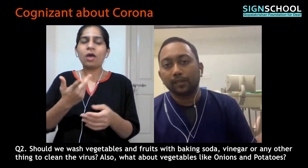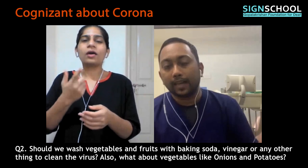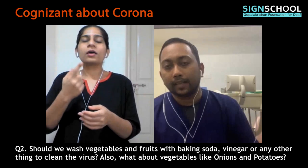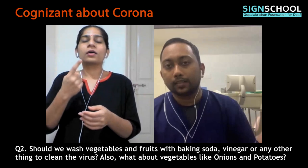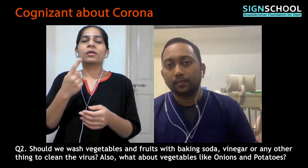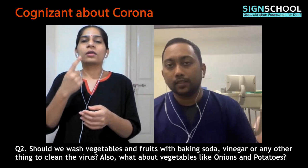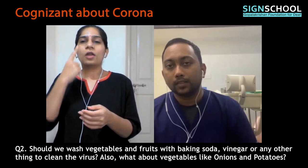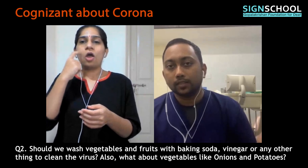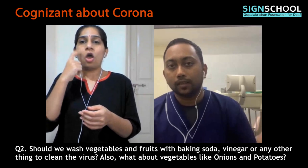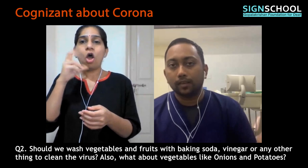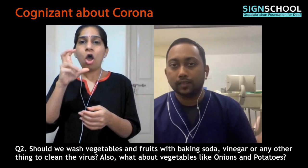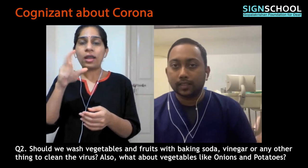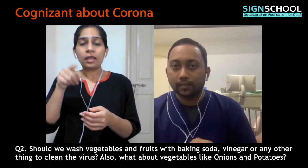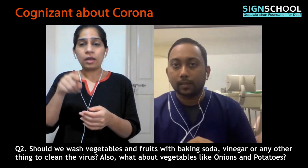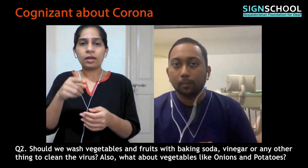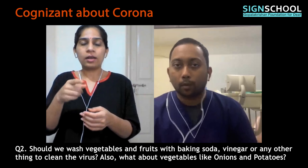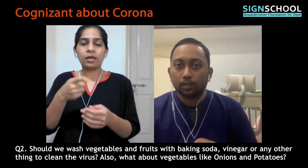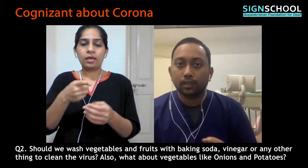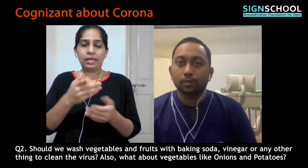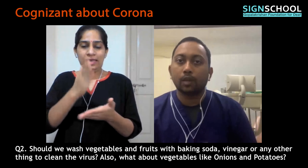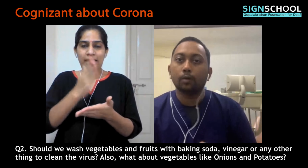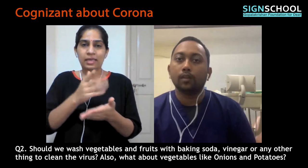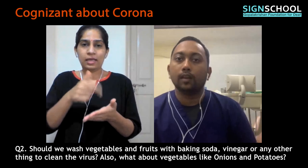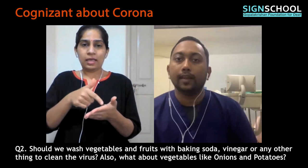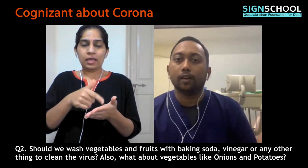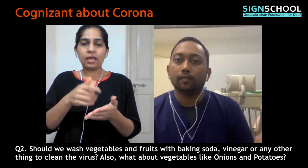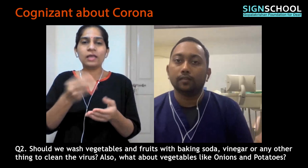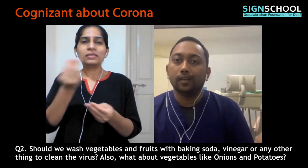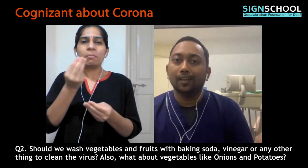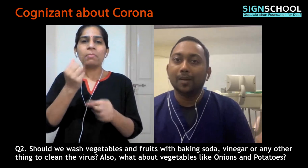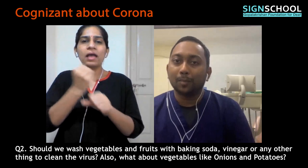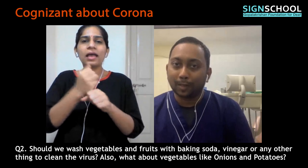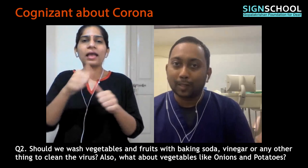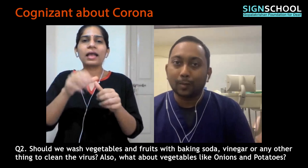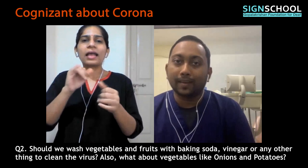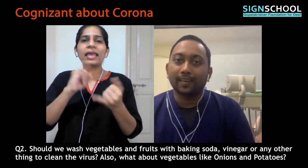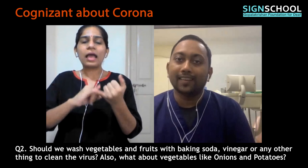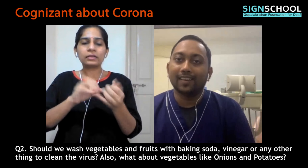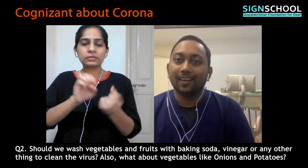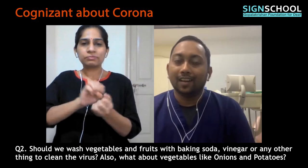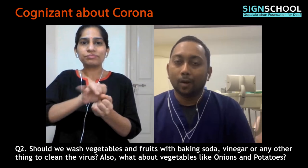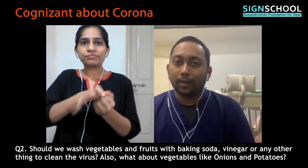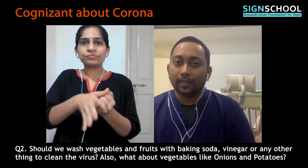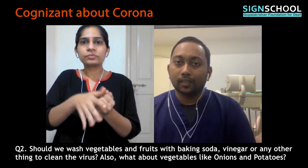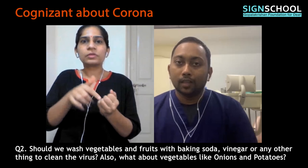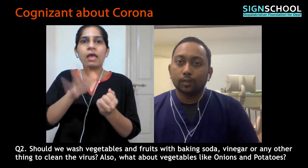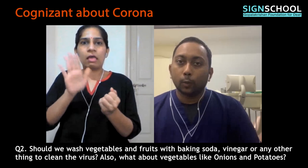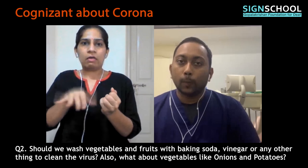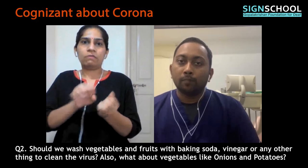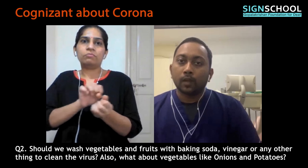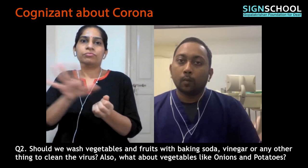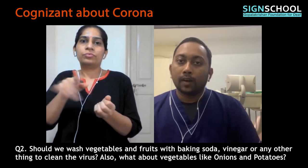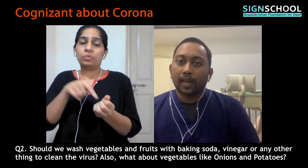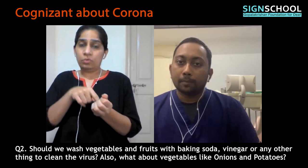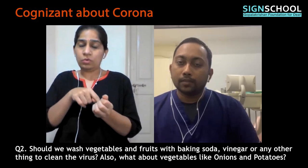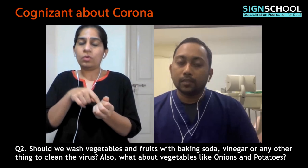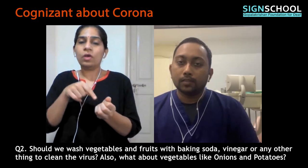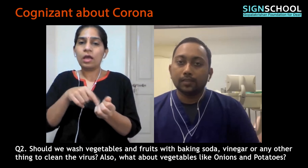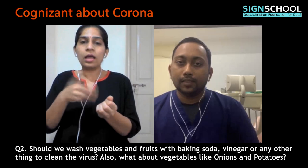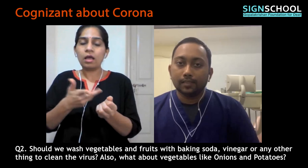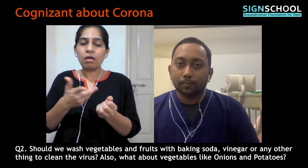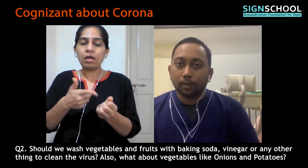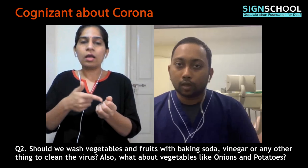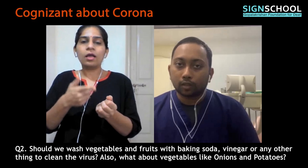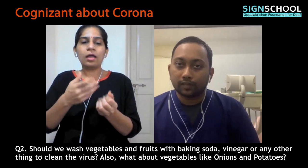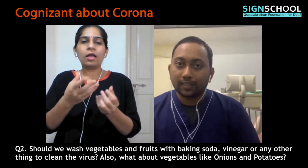a type of gas which gives moisture to the outer layer of the potato and onion. So what happens